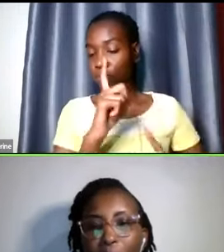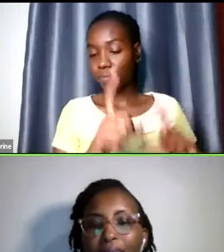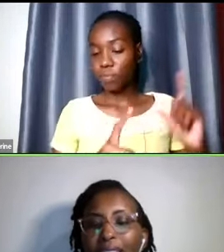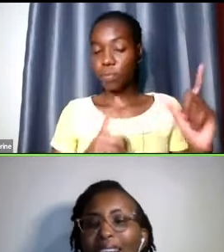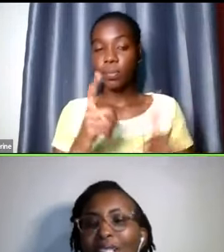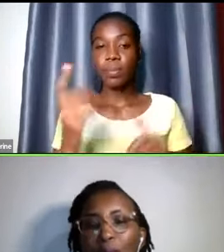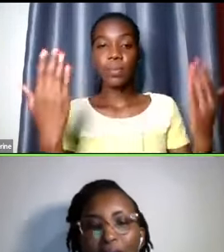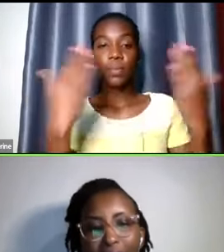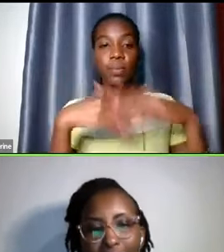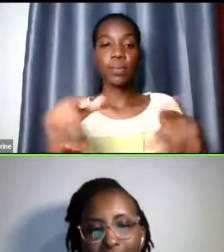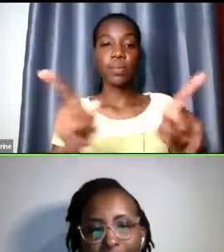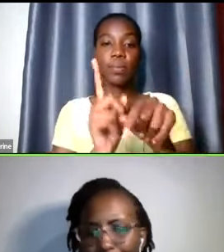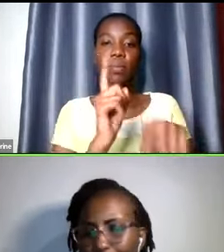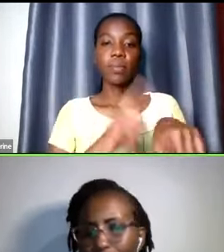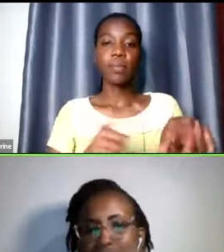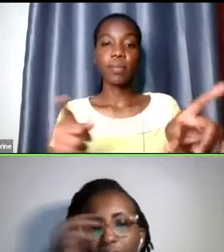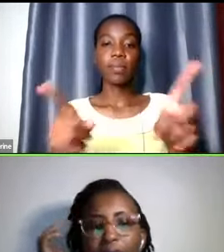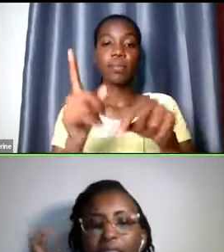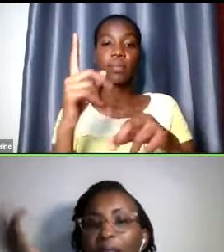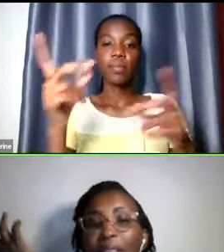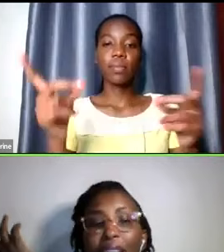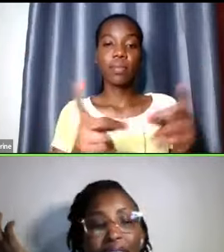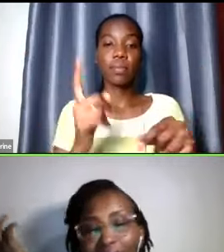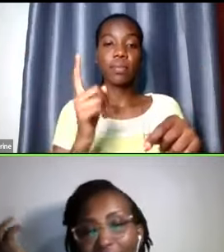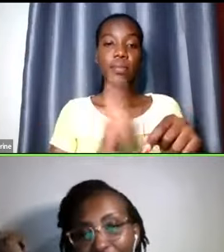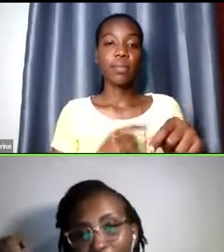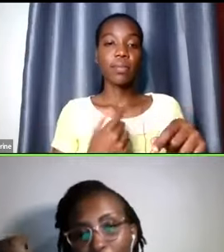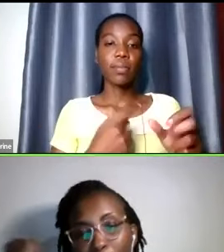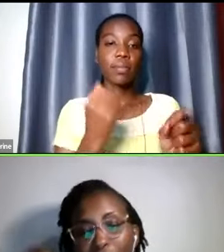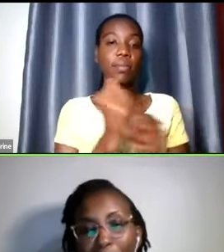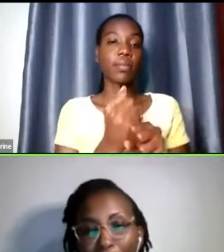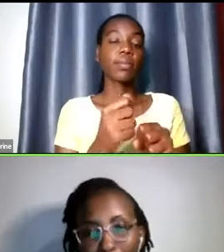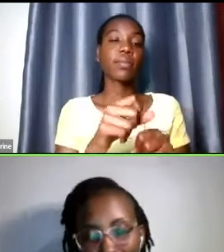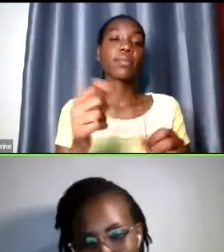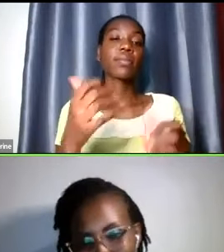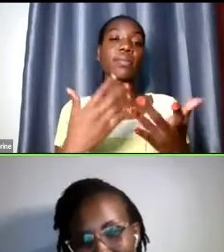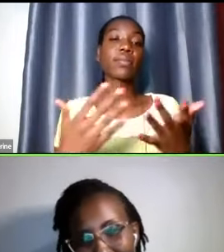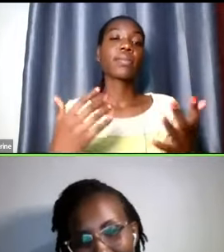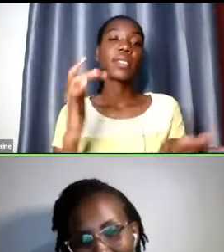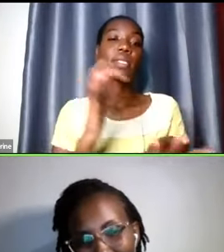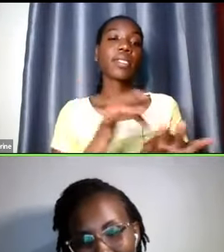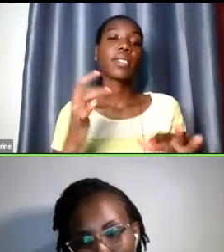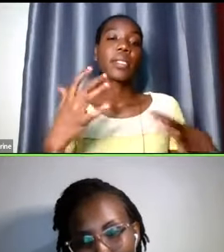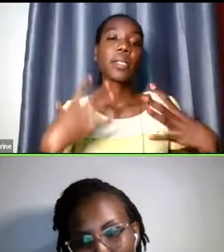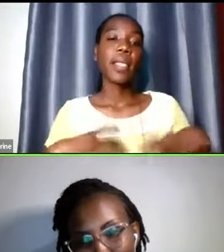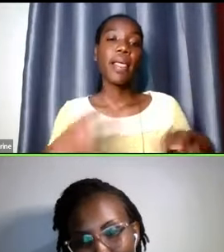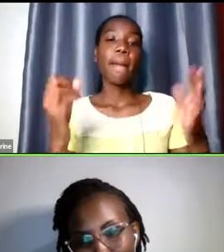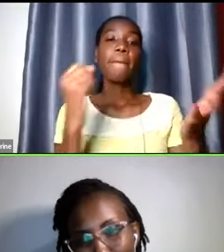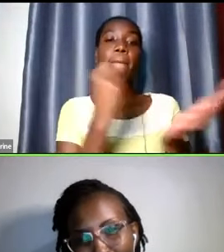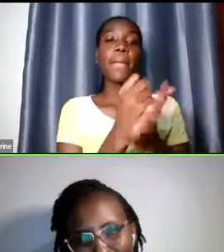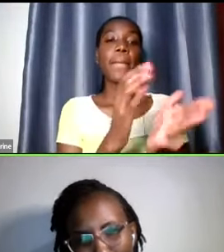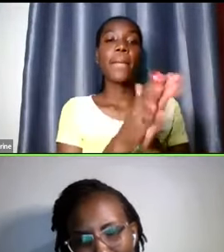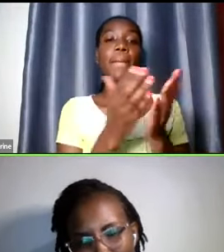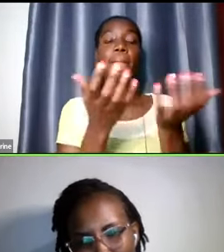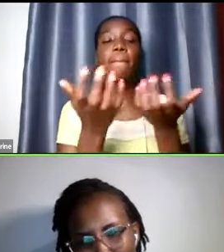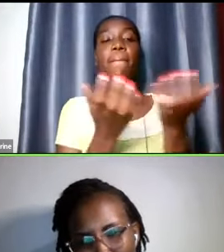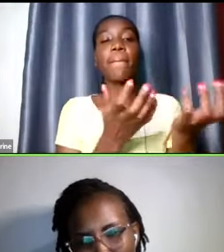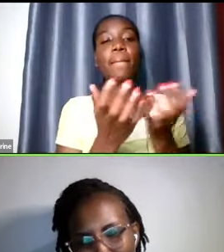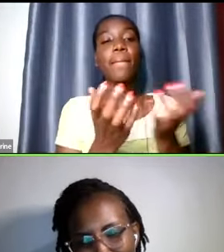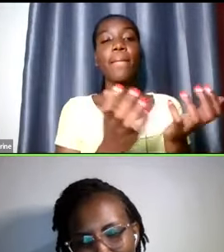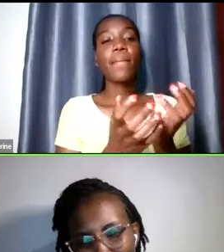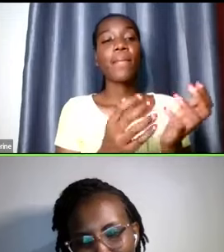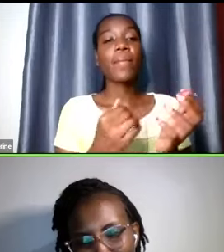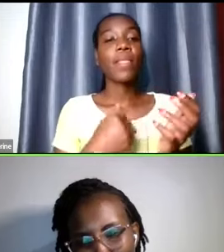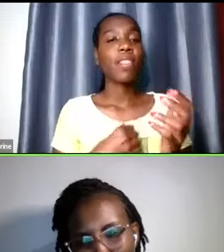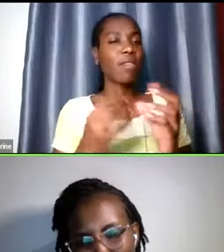time, same place, as we handle something else that affects people in employment and entrepreneurship. So by the way, it's been so